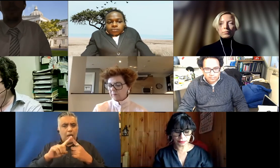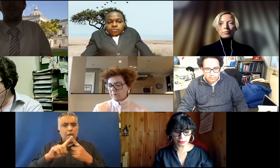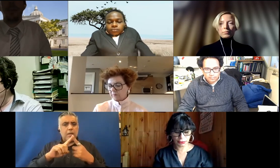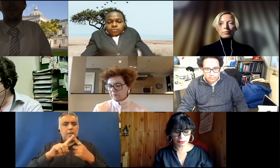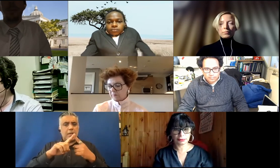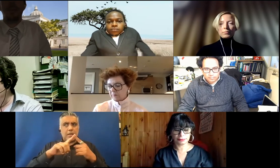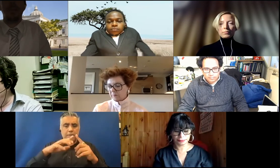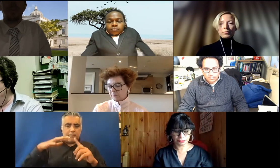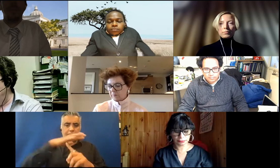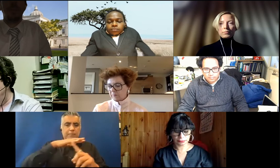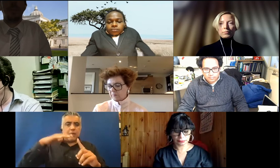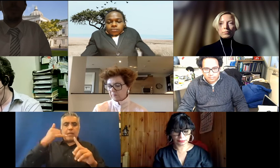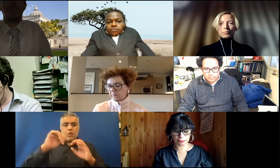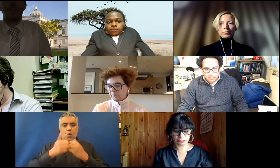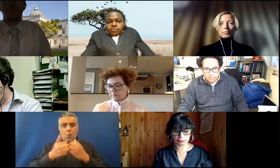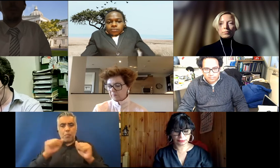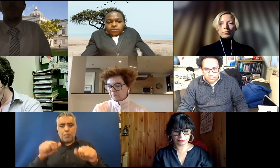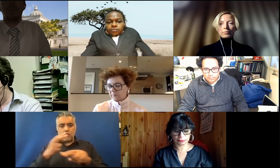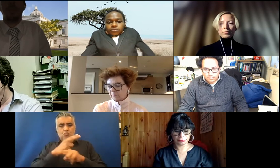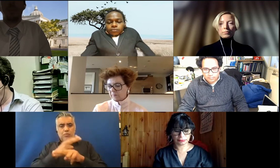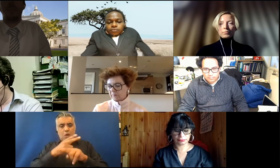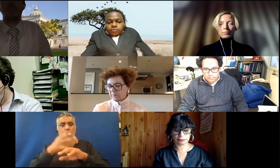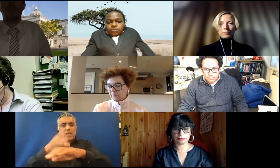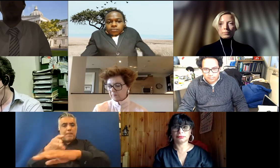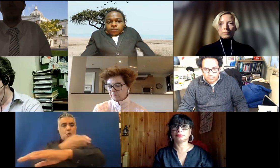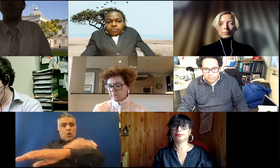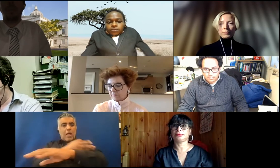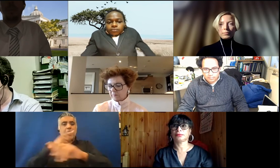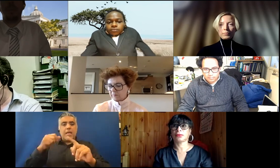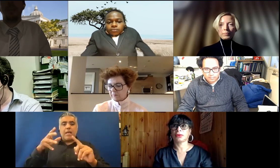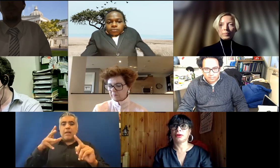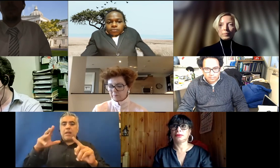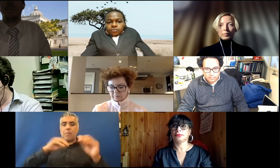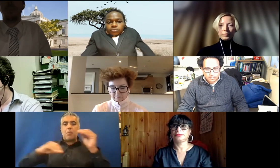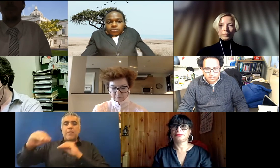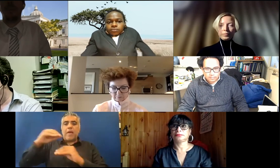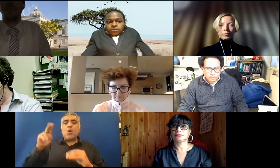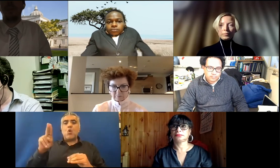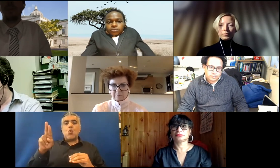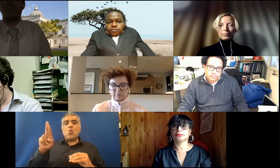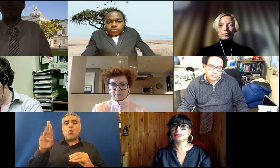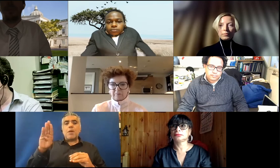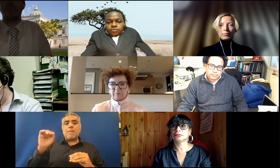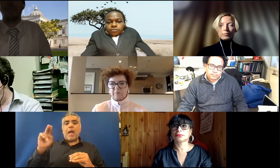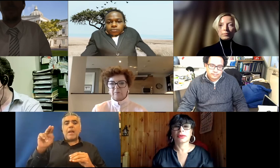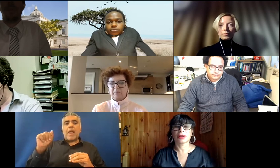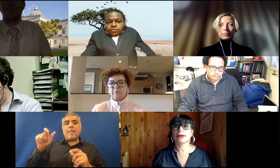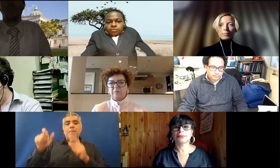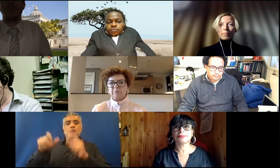environment, and how could it be used to improve the urban mobility for people living with disabilities?